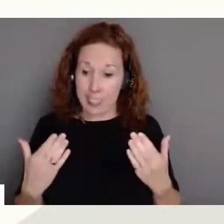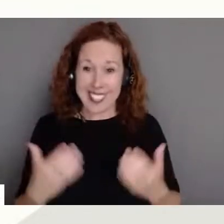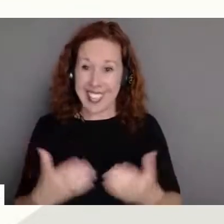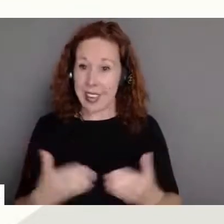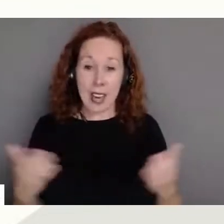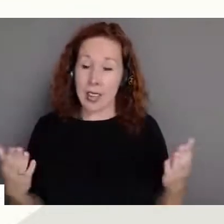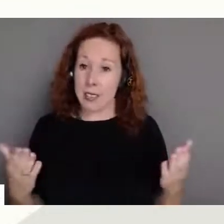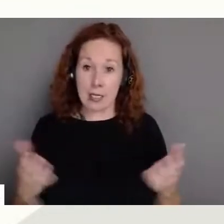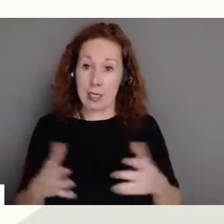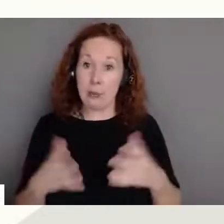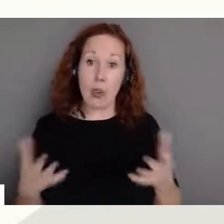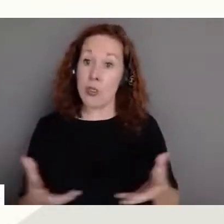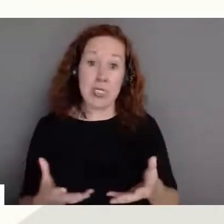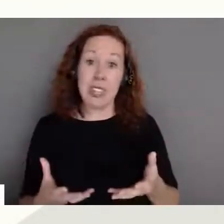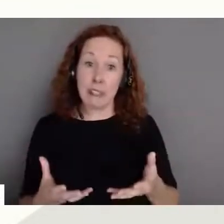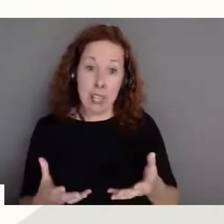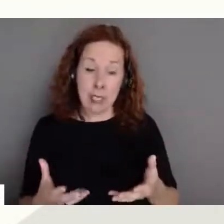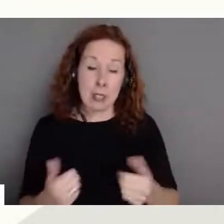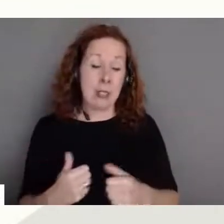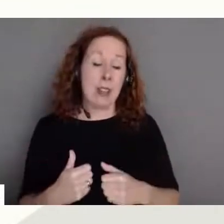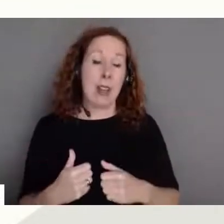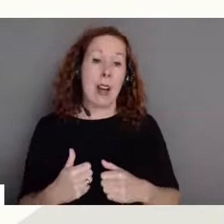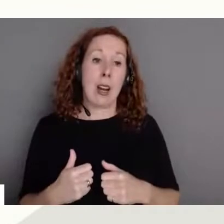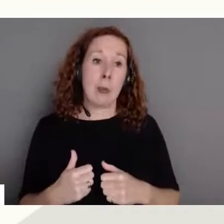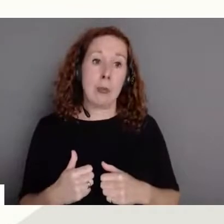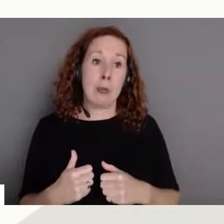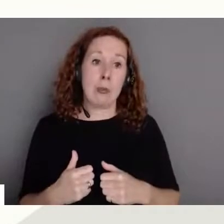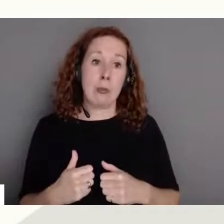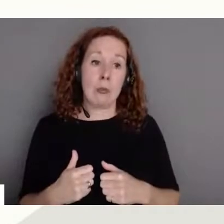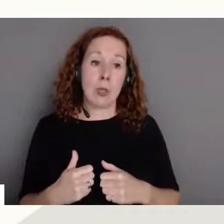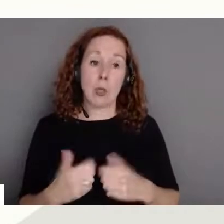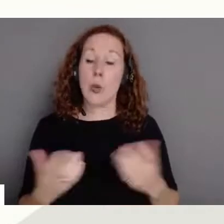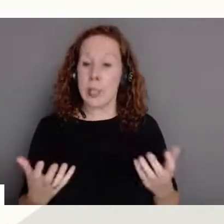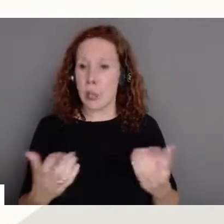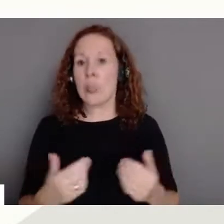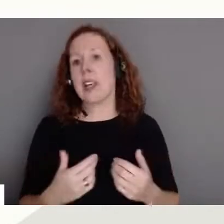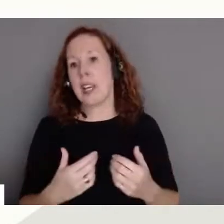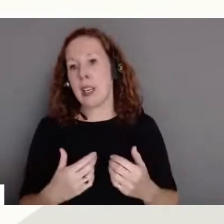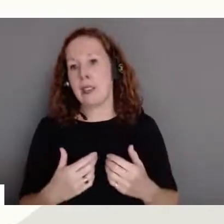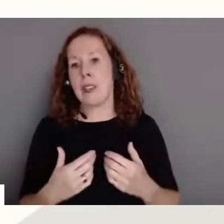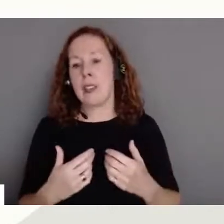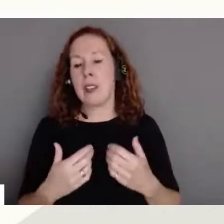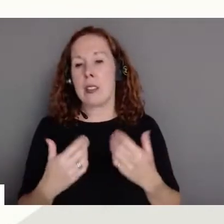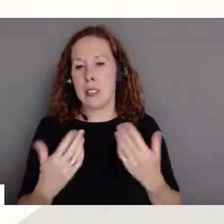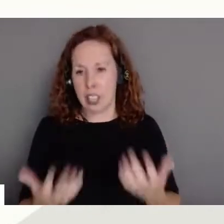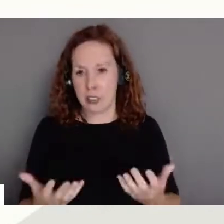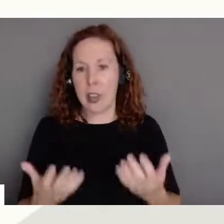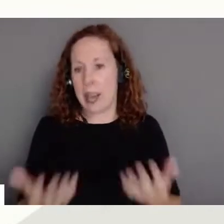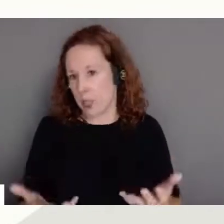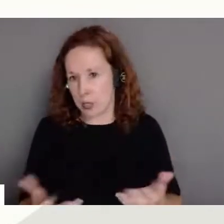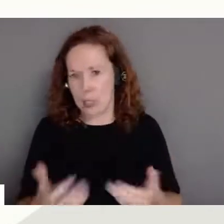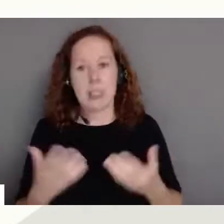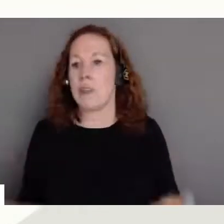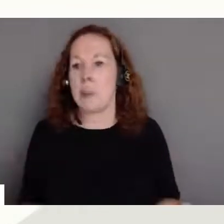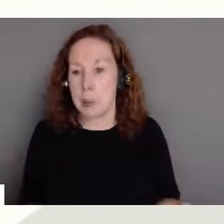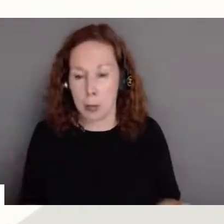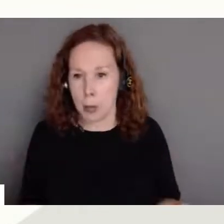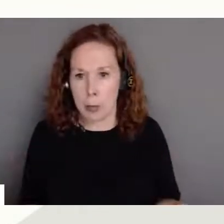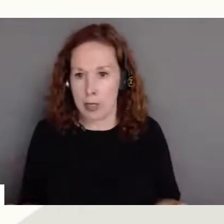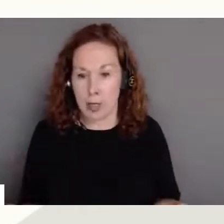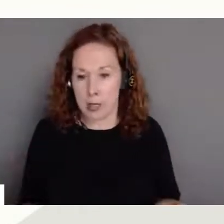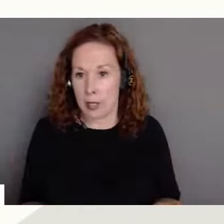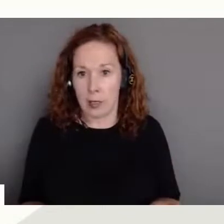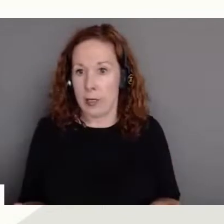movie that has involves deafness, um, critical to have deaf actors, deaf